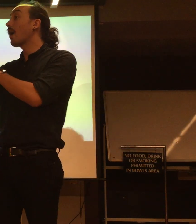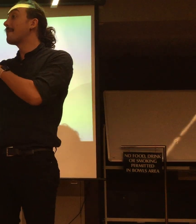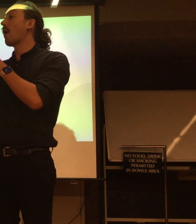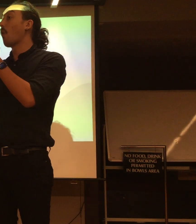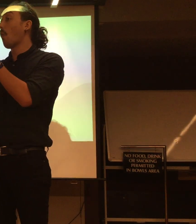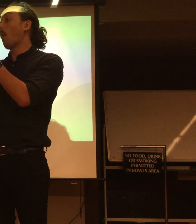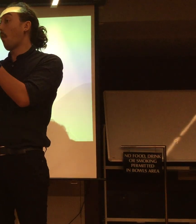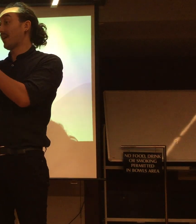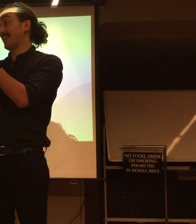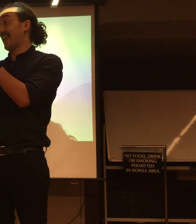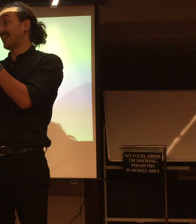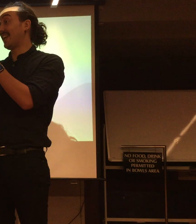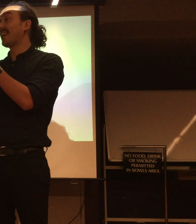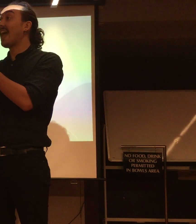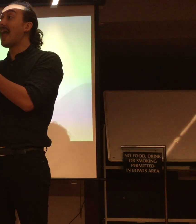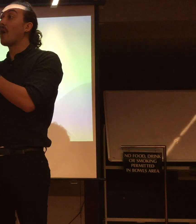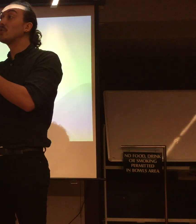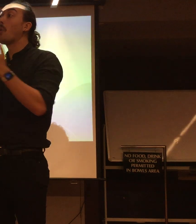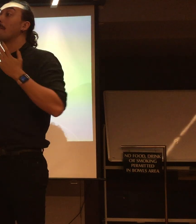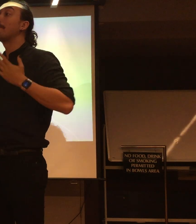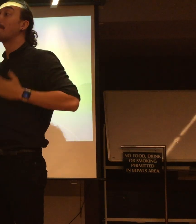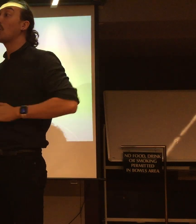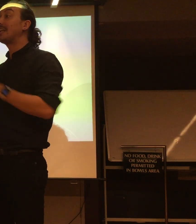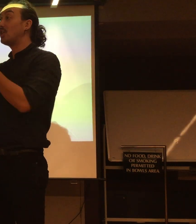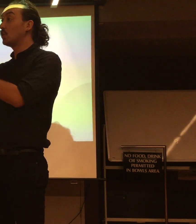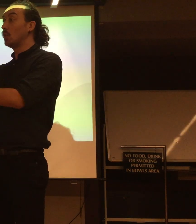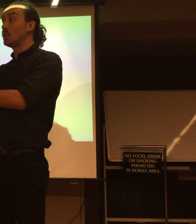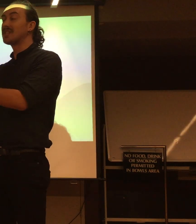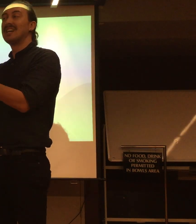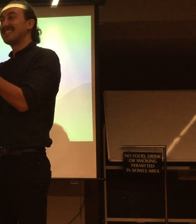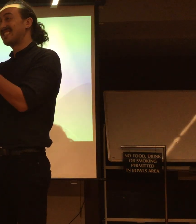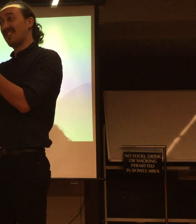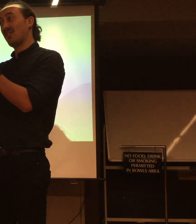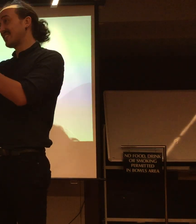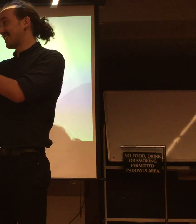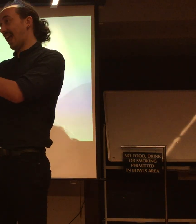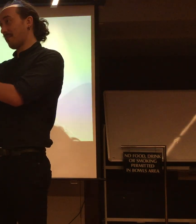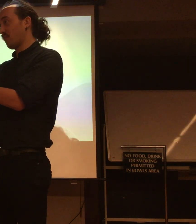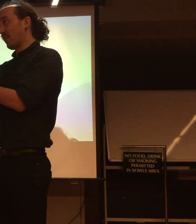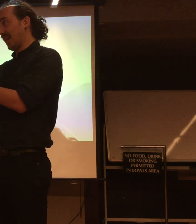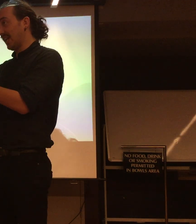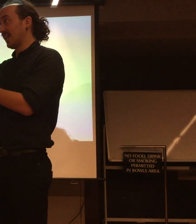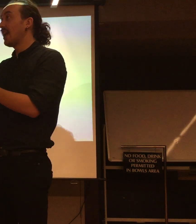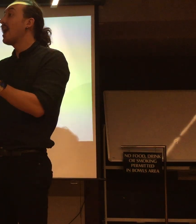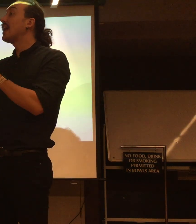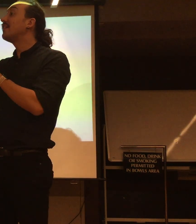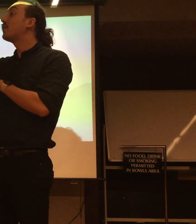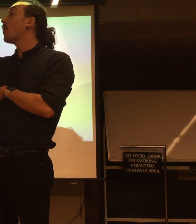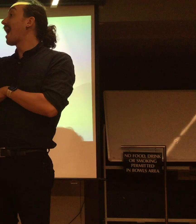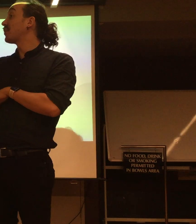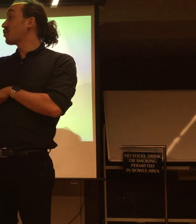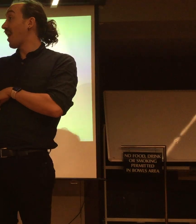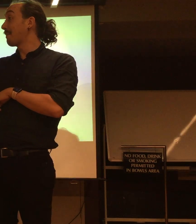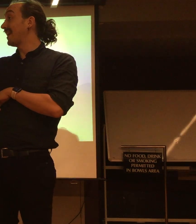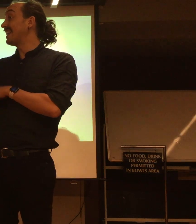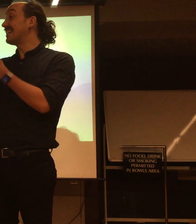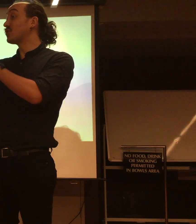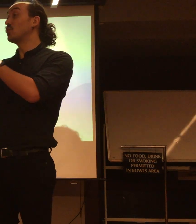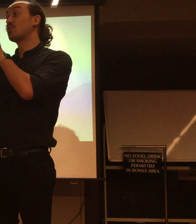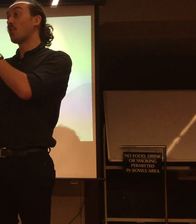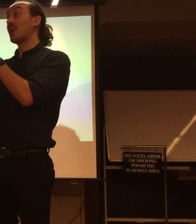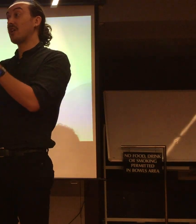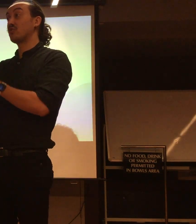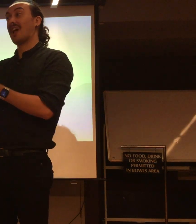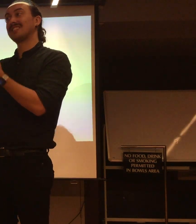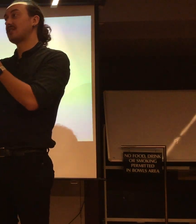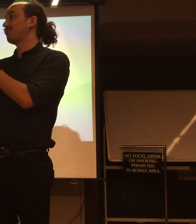terms of how your body uses it, it's the same. Yeah. So if for diabetes, it will still spike